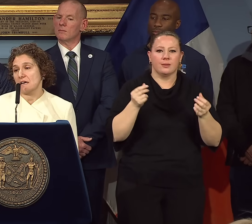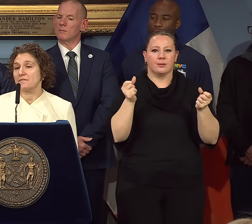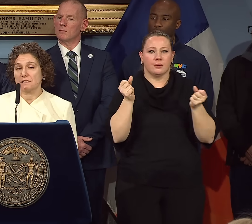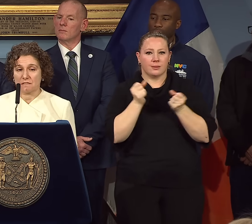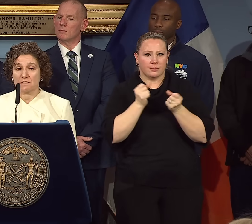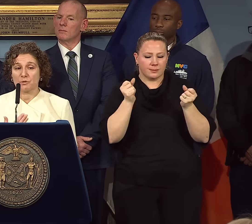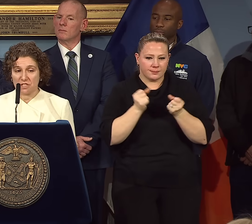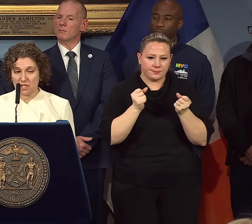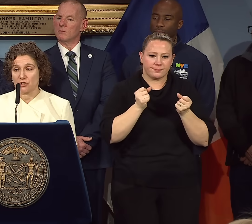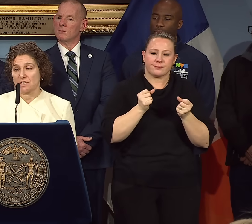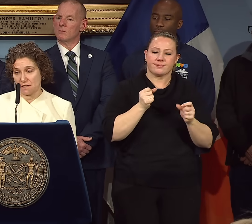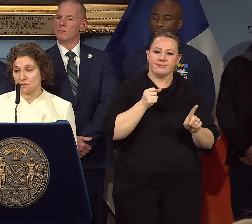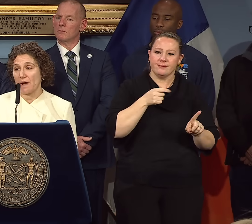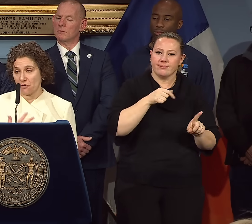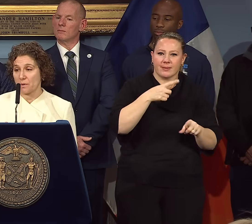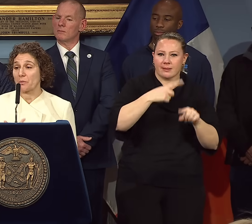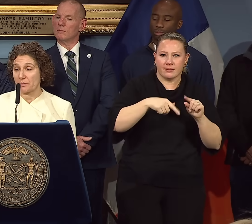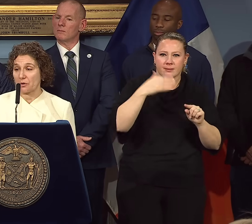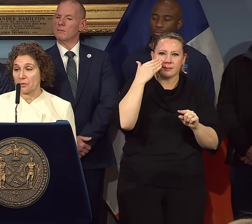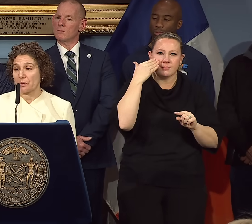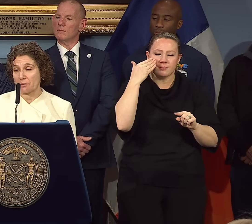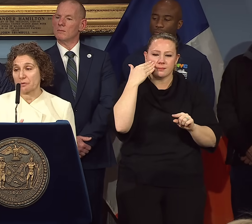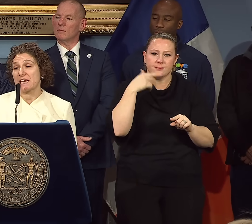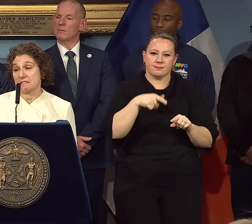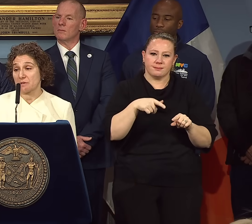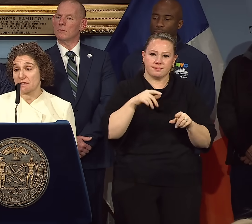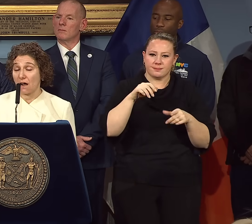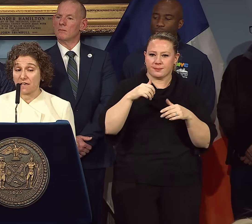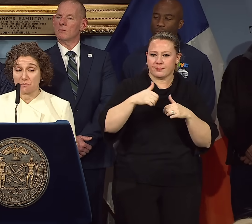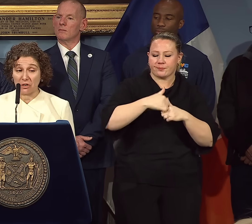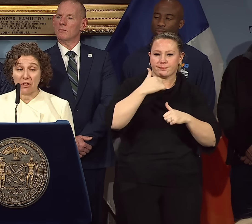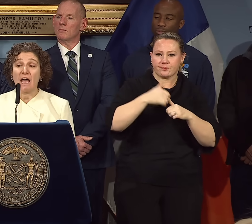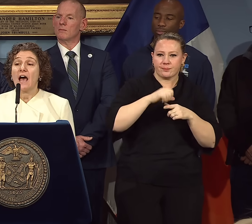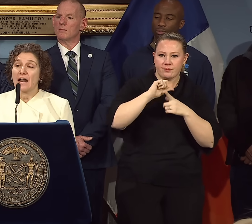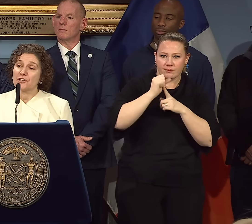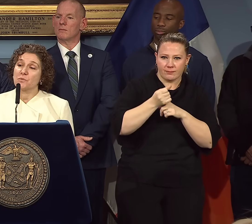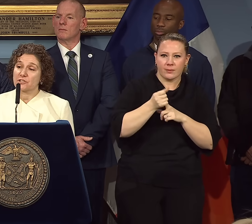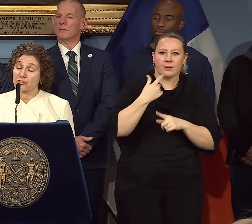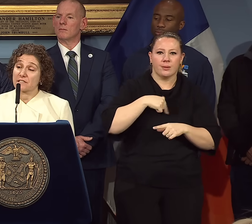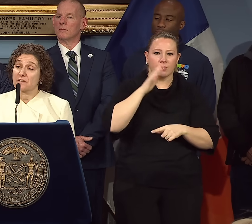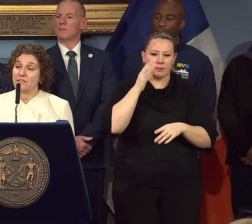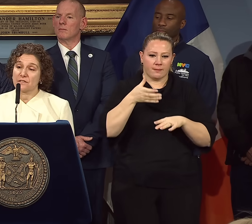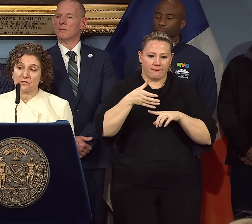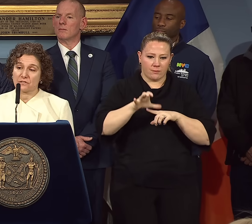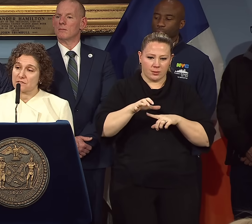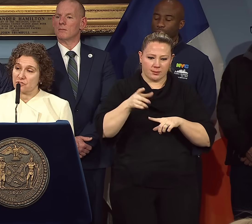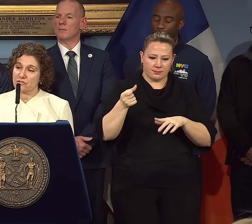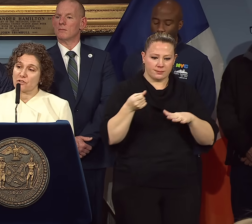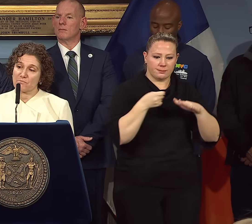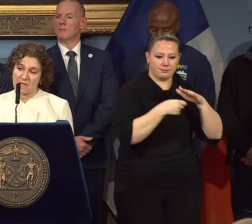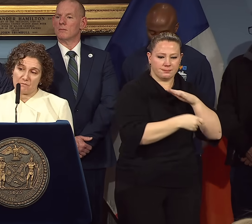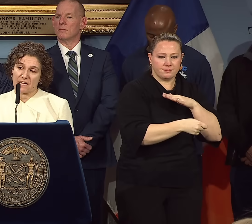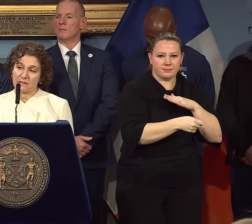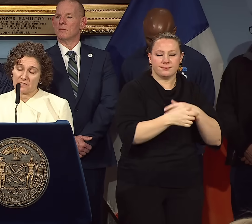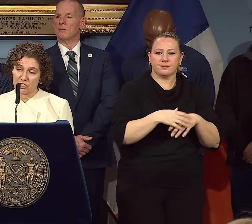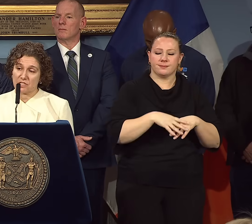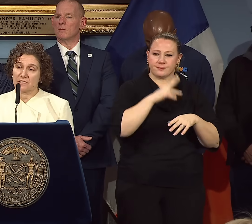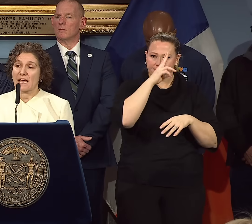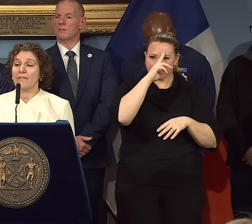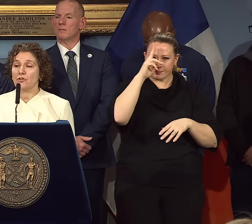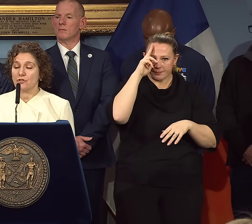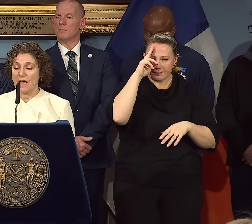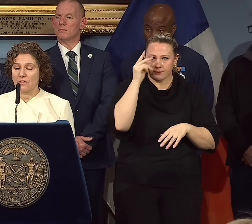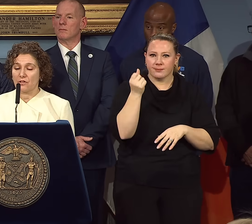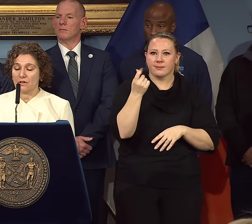That is the kind of instance, particularly in this weather, where we'll take somebody to the hospital. And I do want to stress, these are decisions that are made by